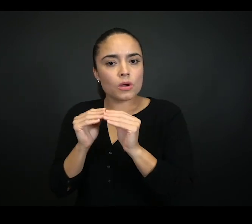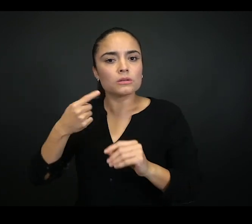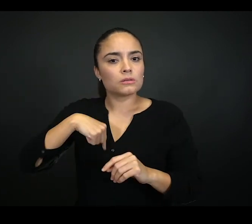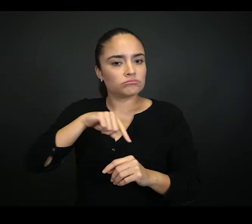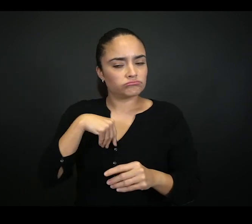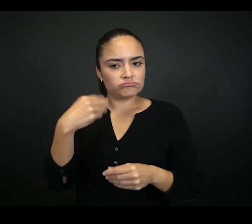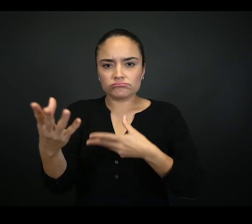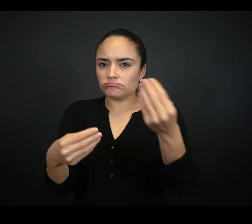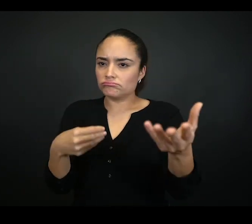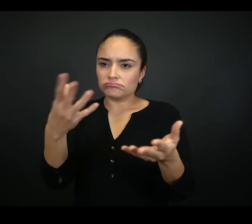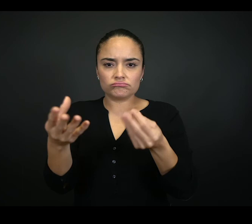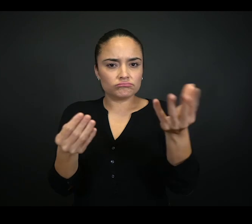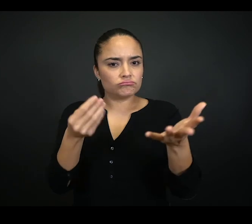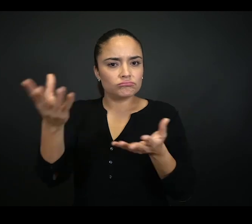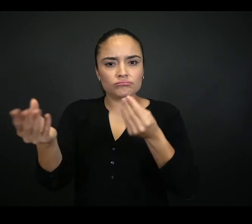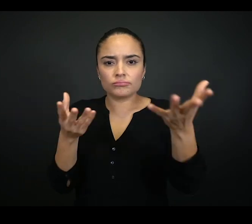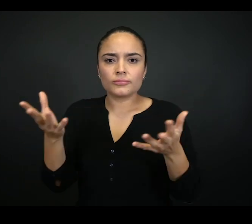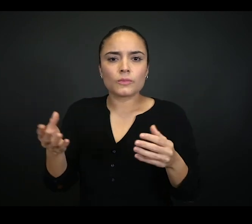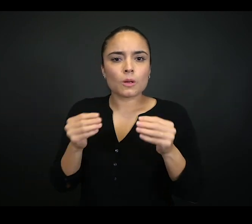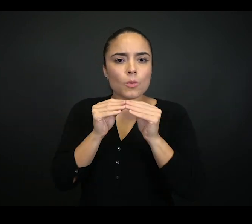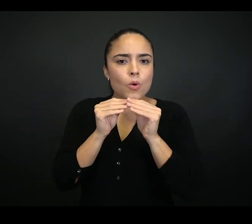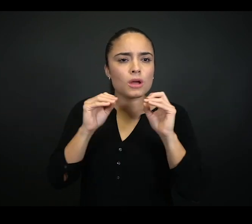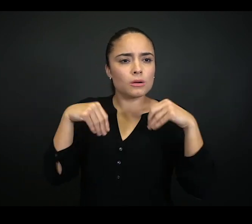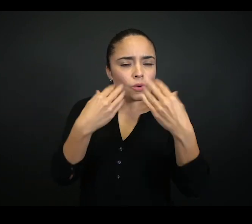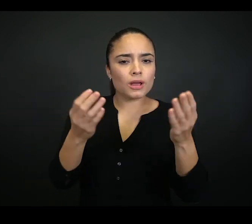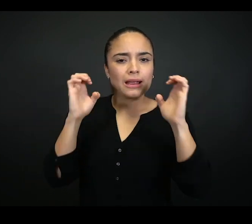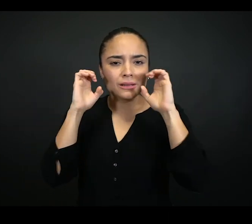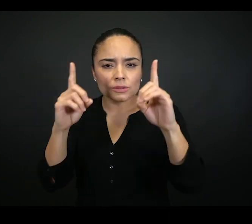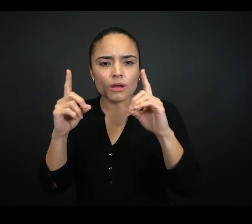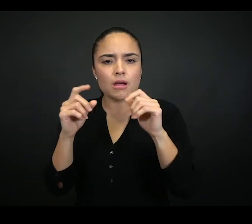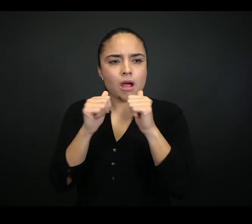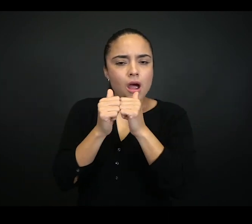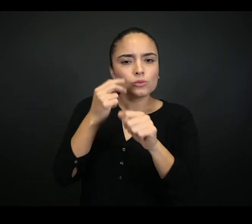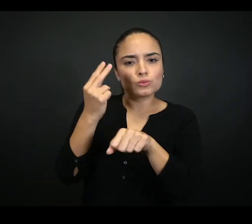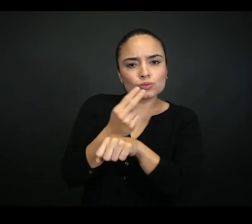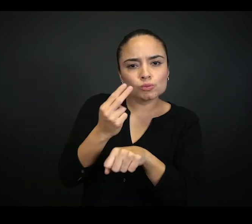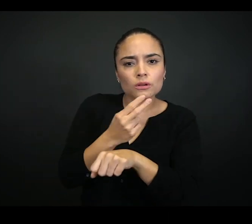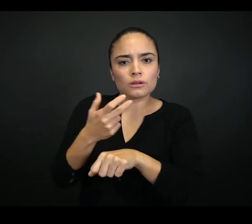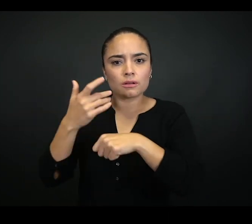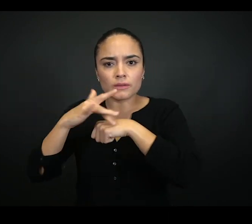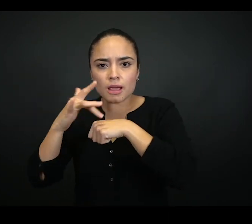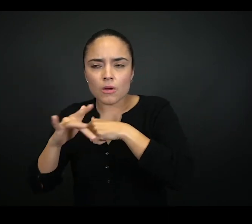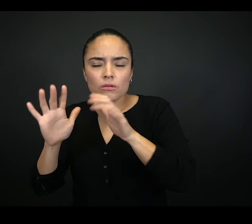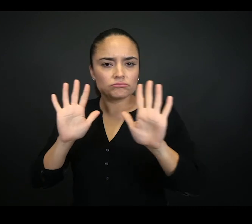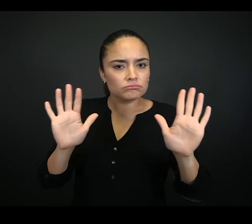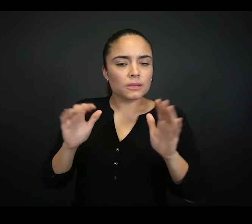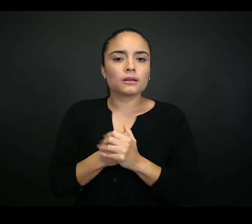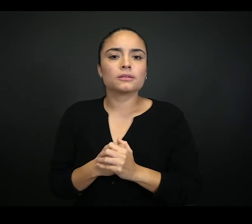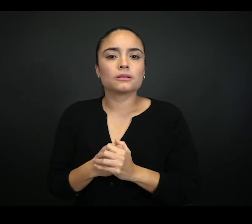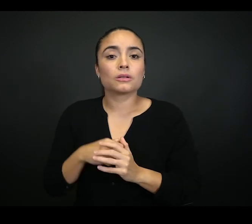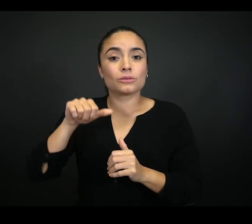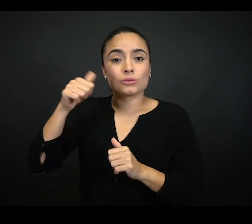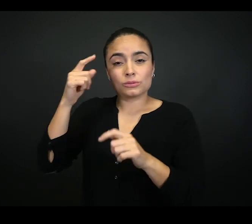So we distribute a lot of these and really talk to people about having these available for them. There are